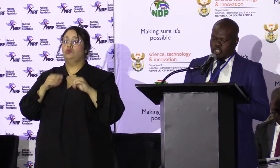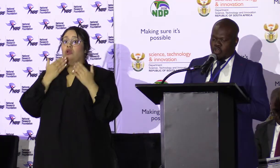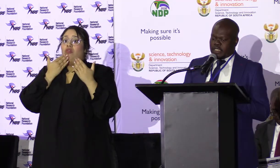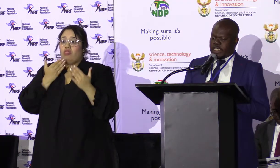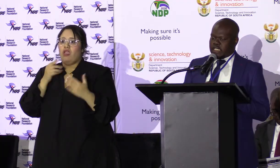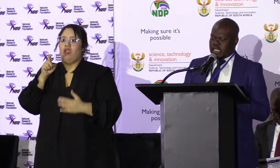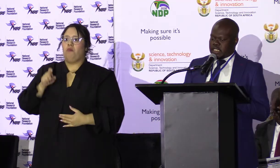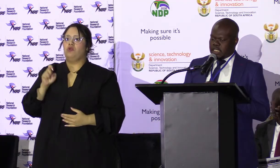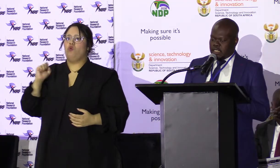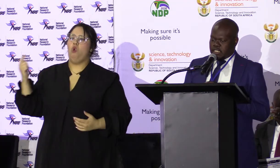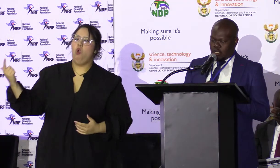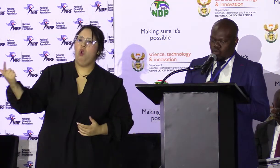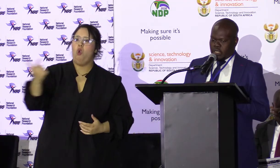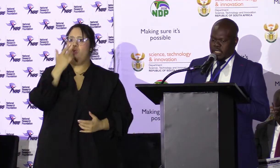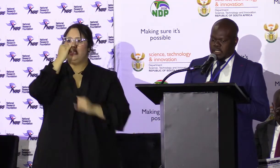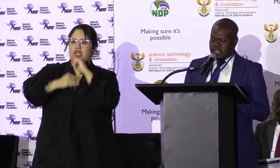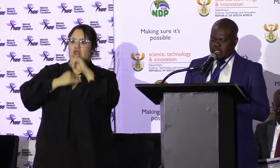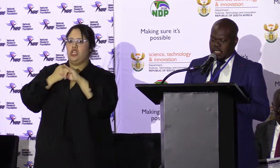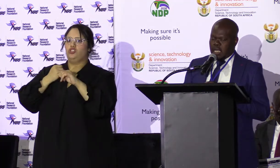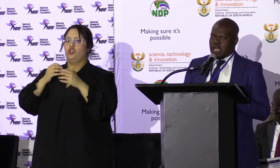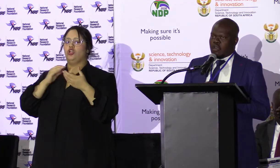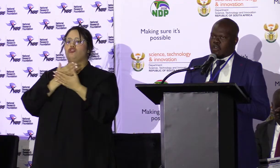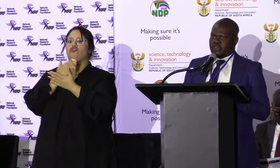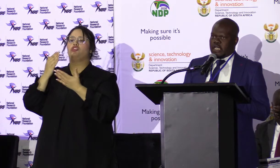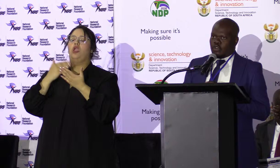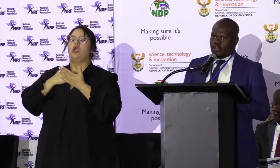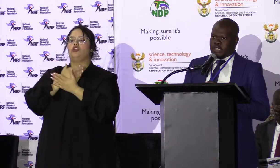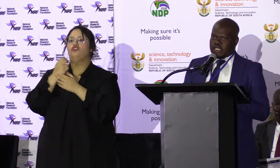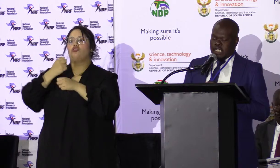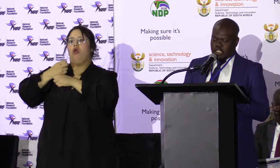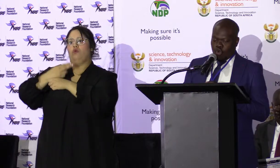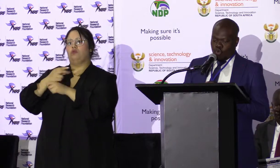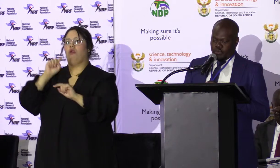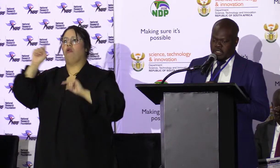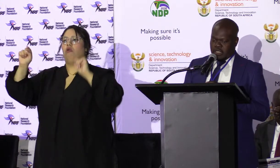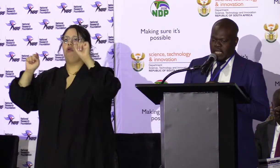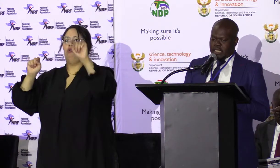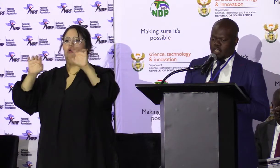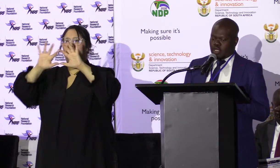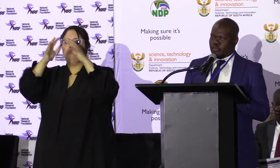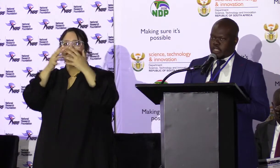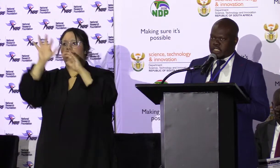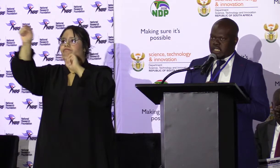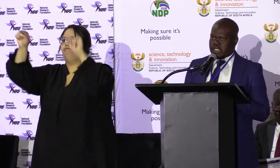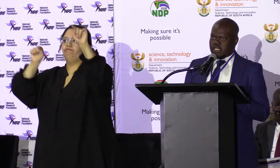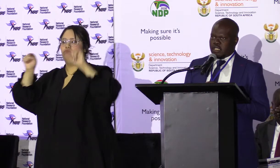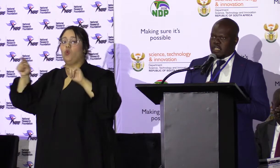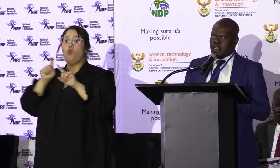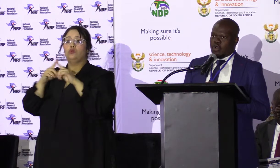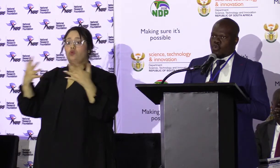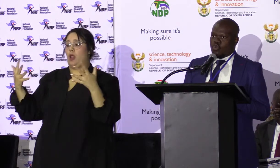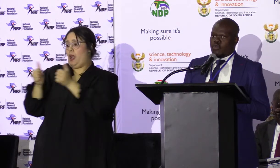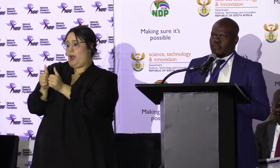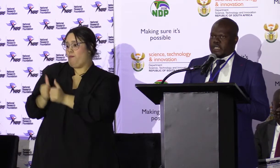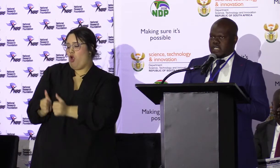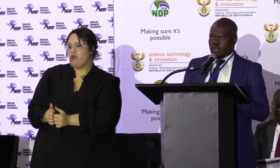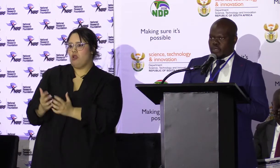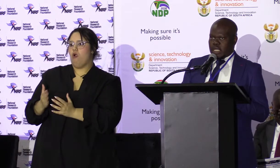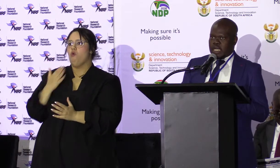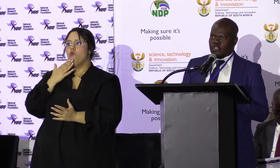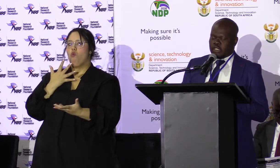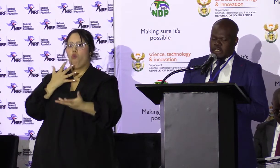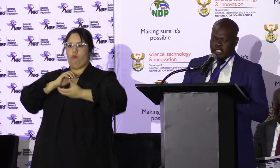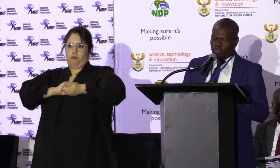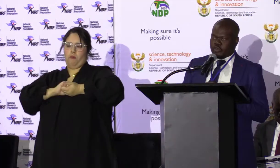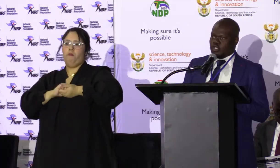also acknowledge all the international shareholders of the hosted telescopes and the collaborators who